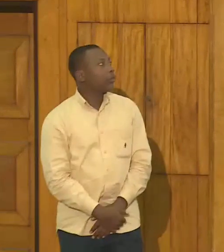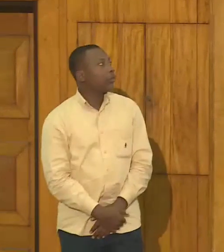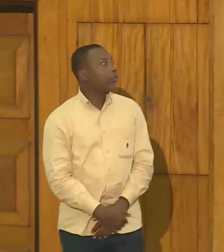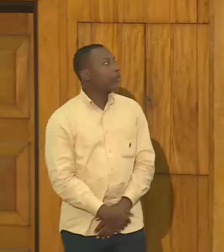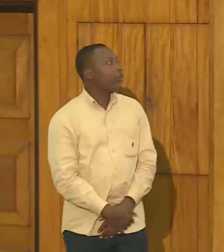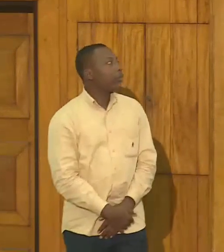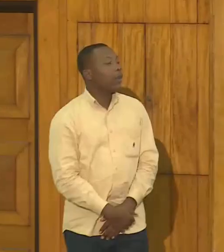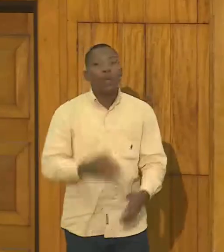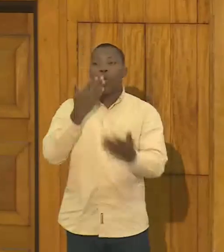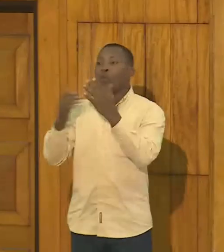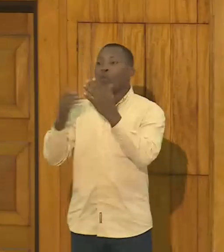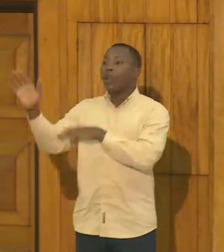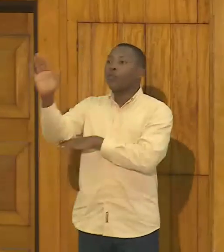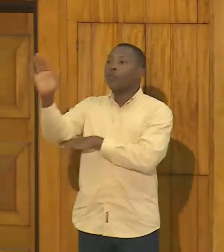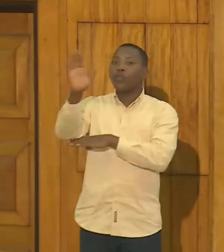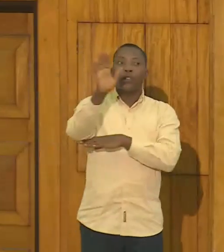Good afternoon, everyone.